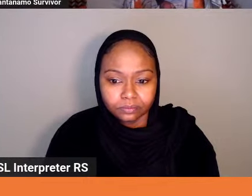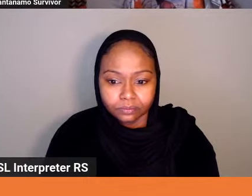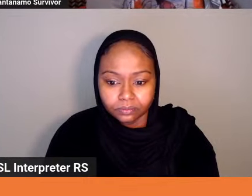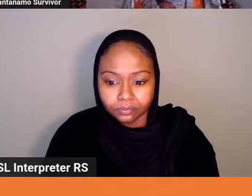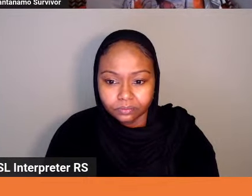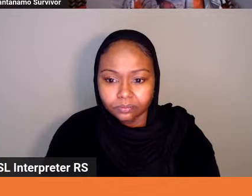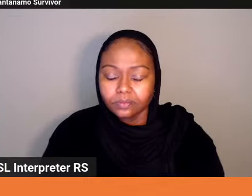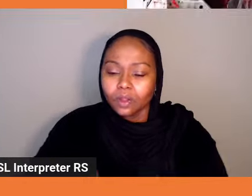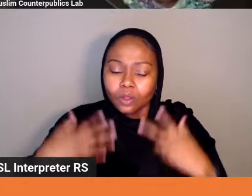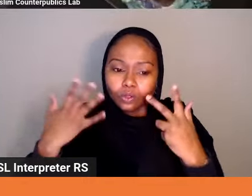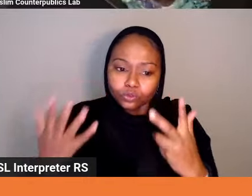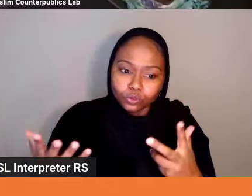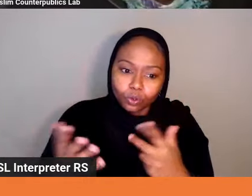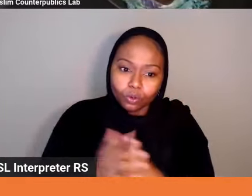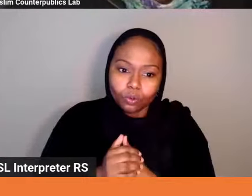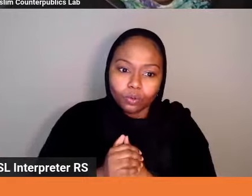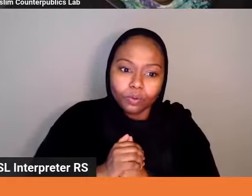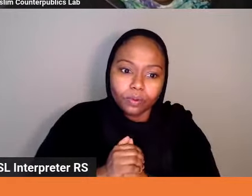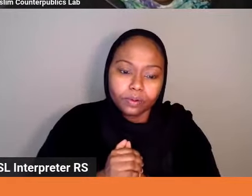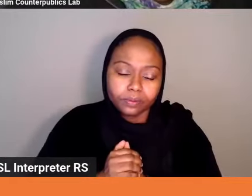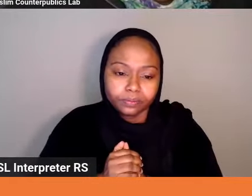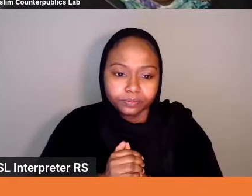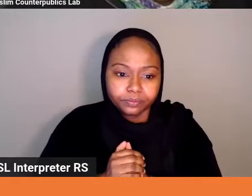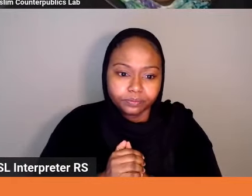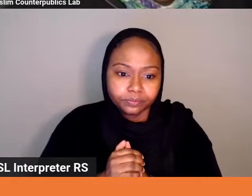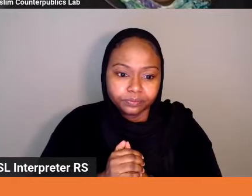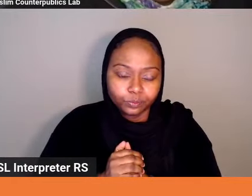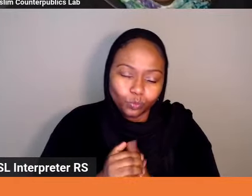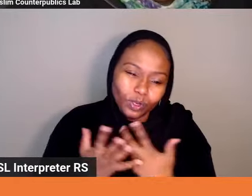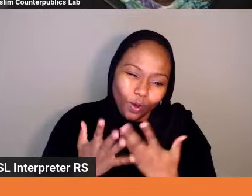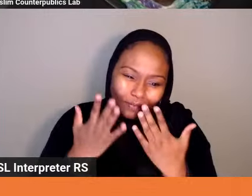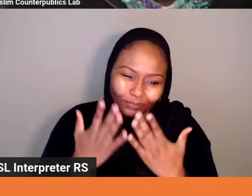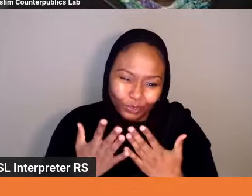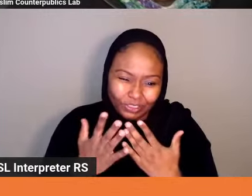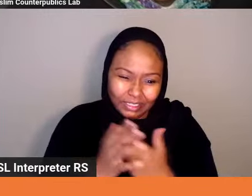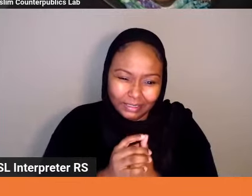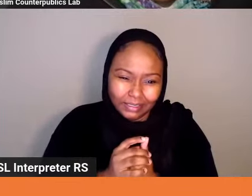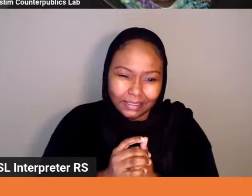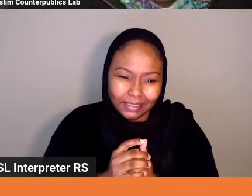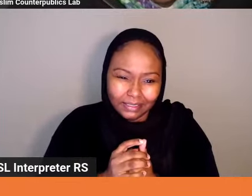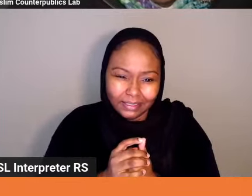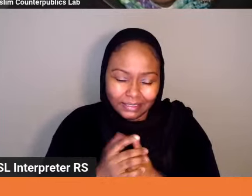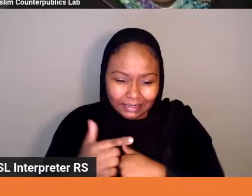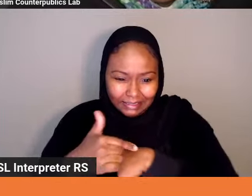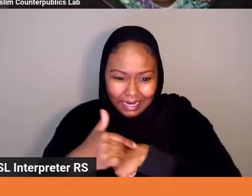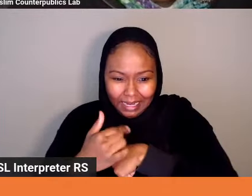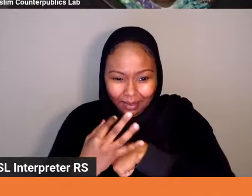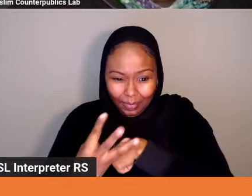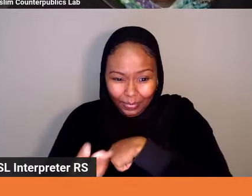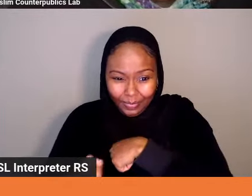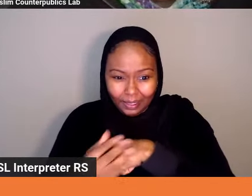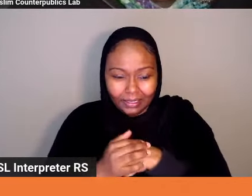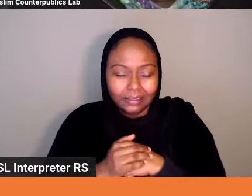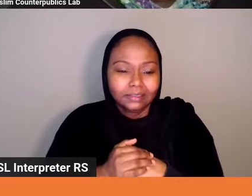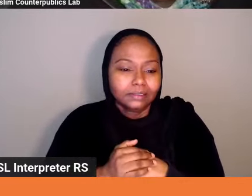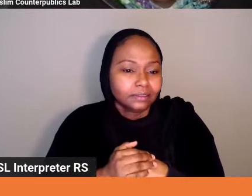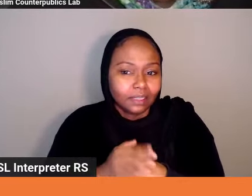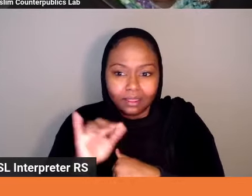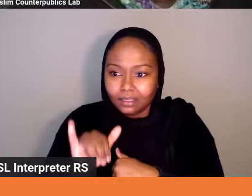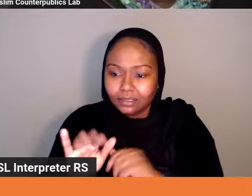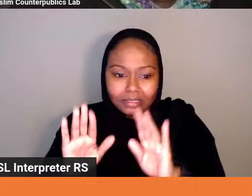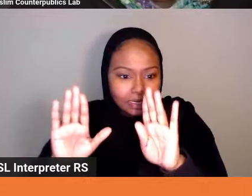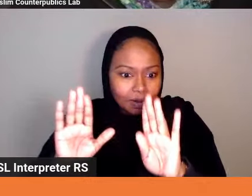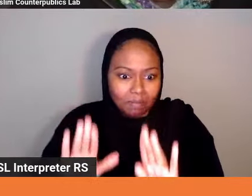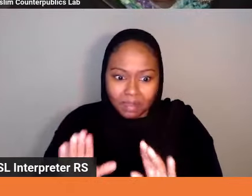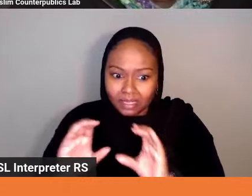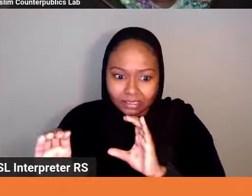So we are unfortunately running out of time, and this has been such an amazing